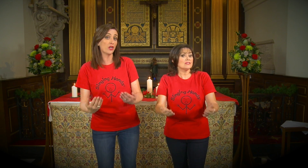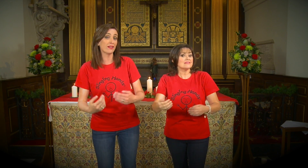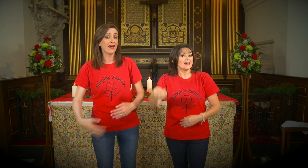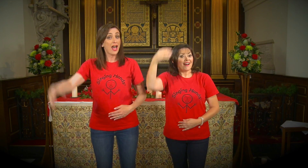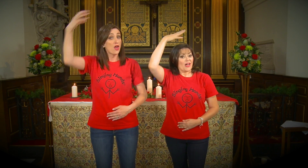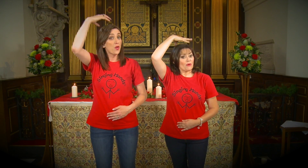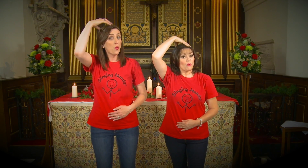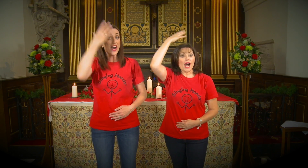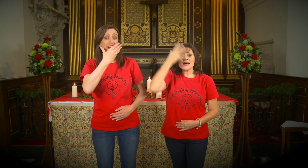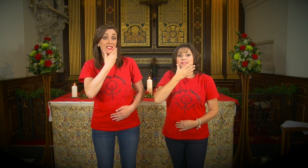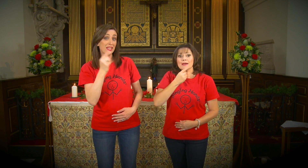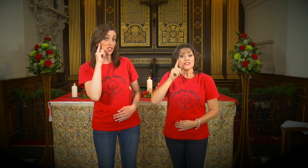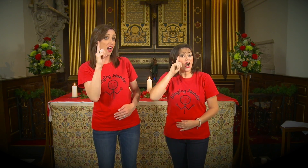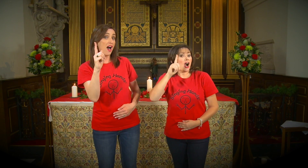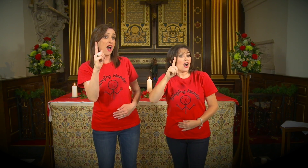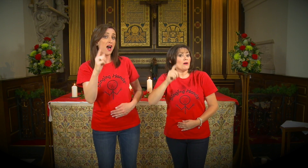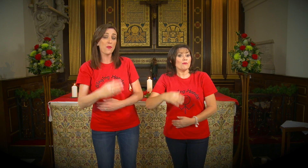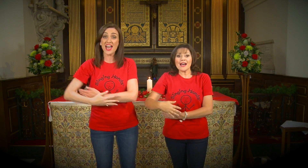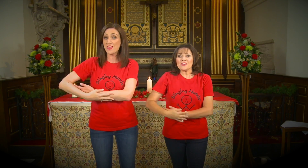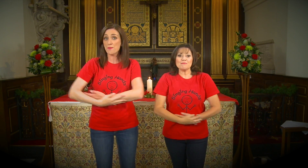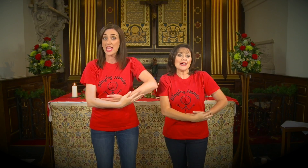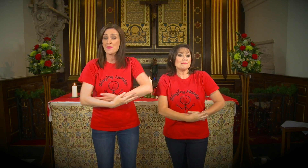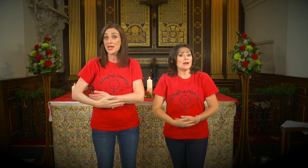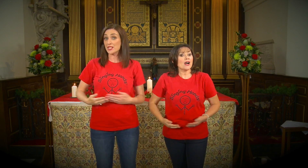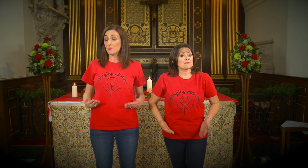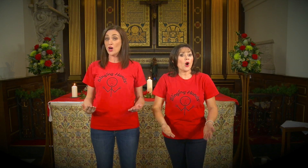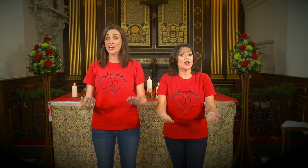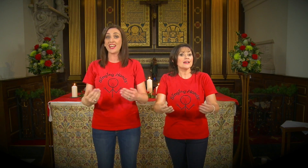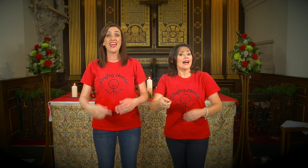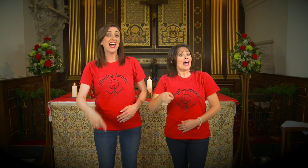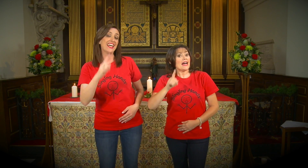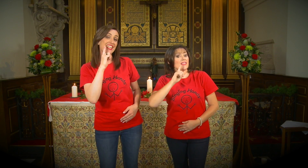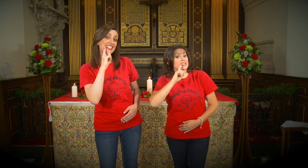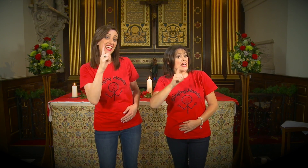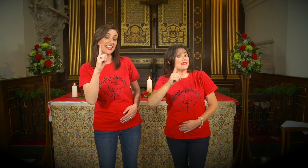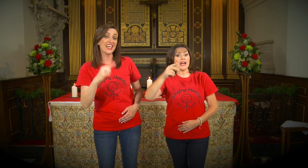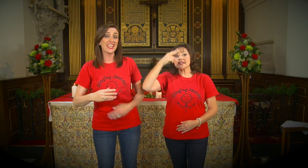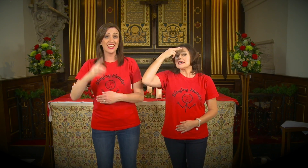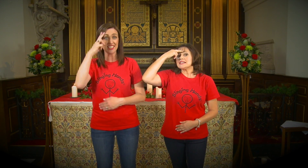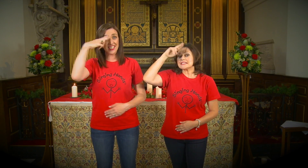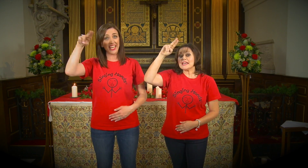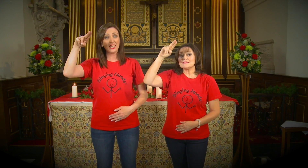born. The wise men saw where the baby was born. And they say that his name